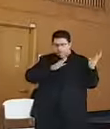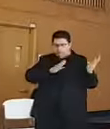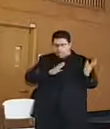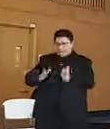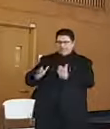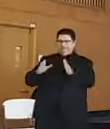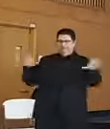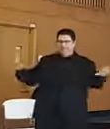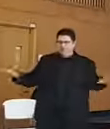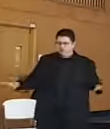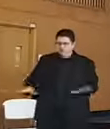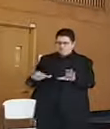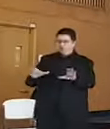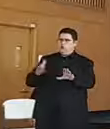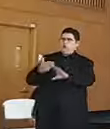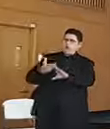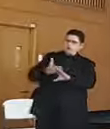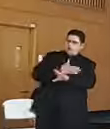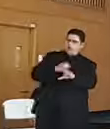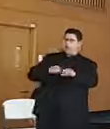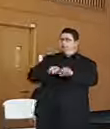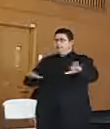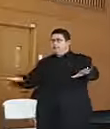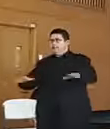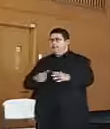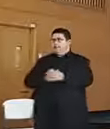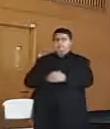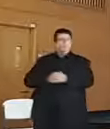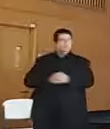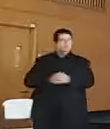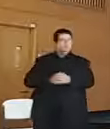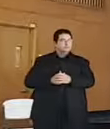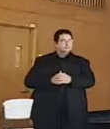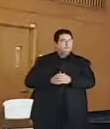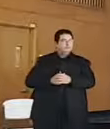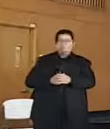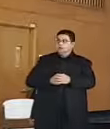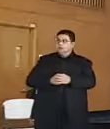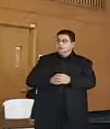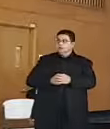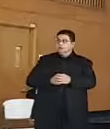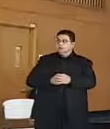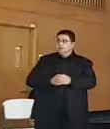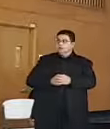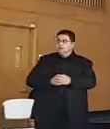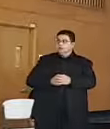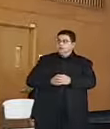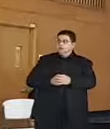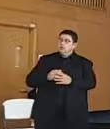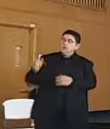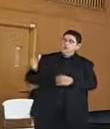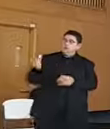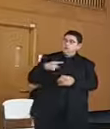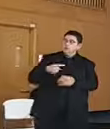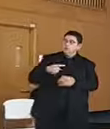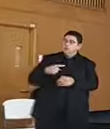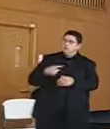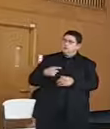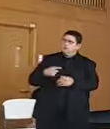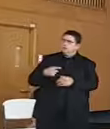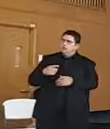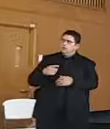do before they spread it to large groups of people. Dr. McCoy, what about a lot? And I think it is so part of my boss